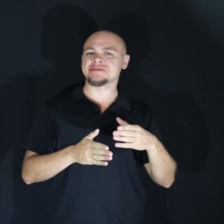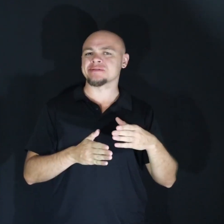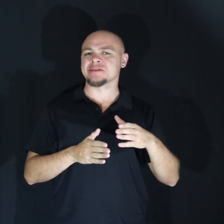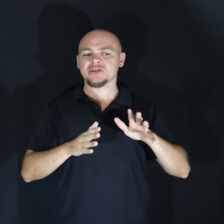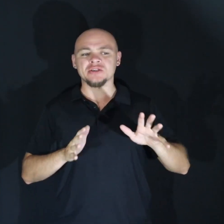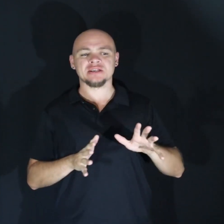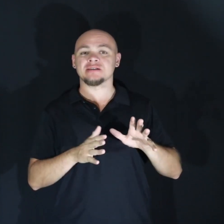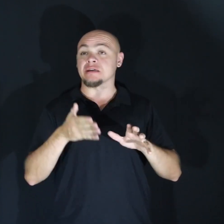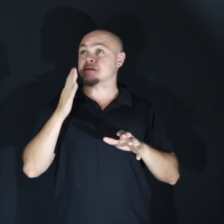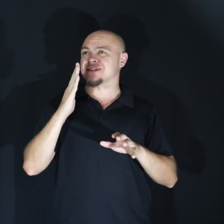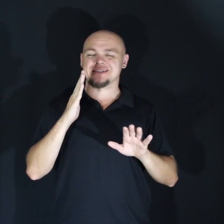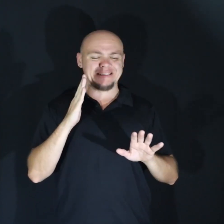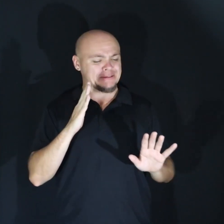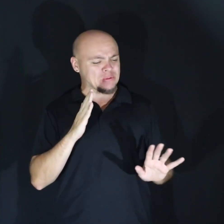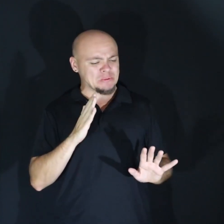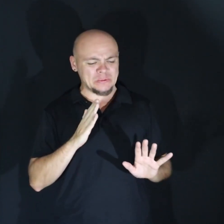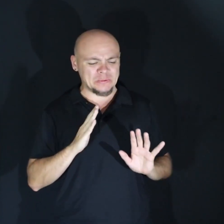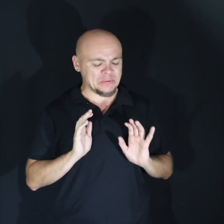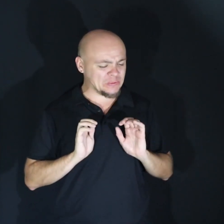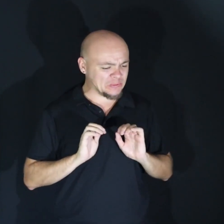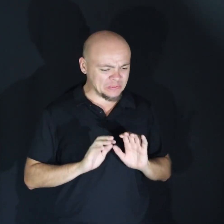was like, whoa, whoa, whoa.